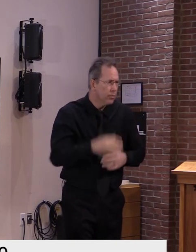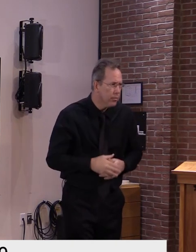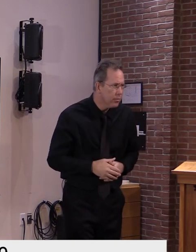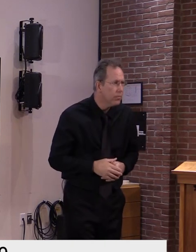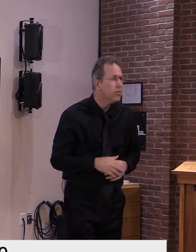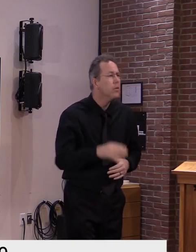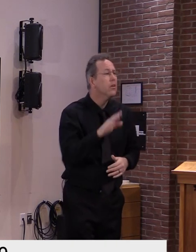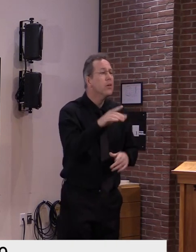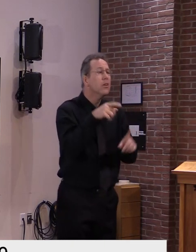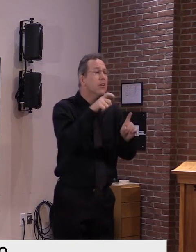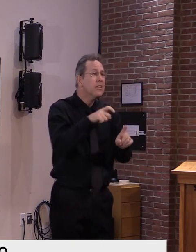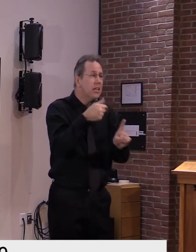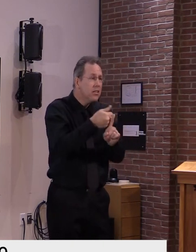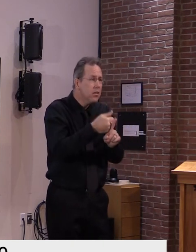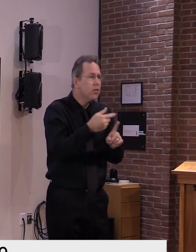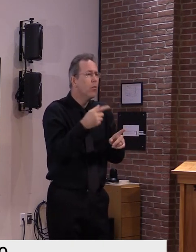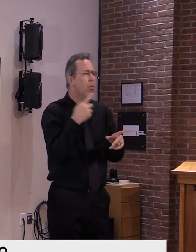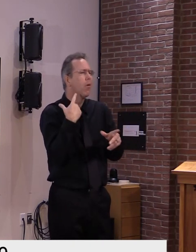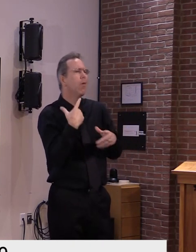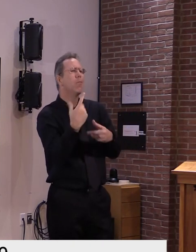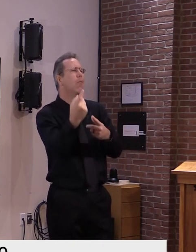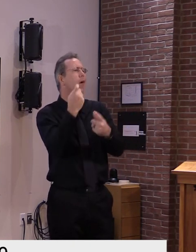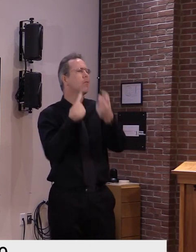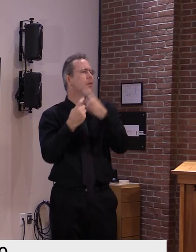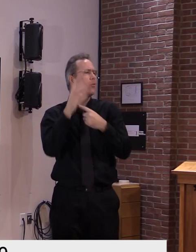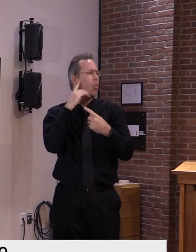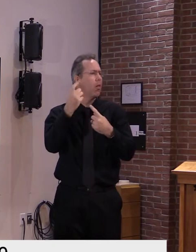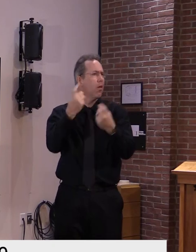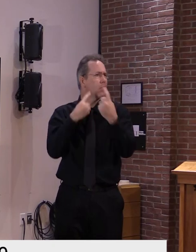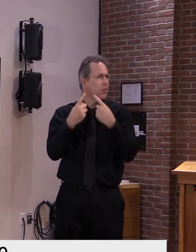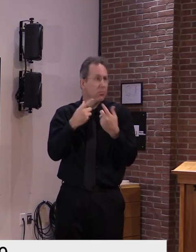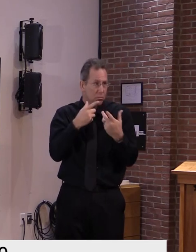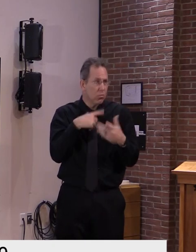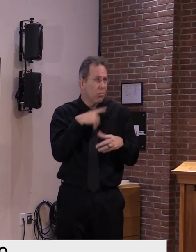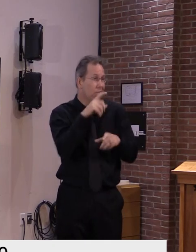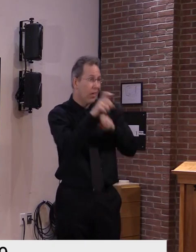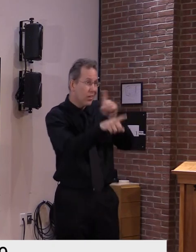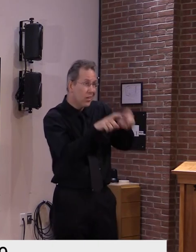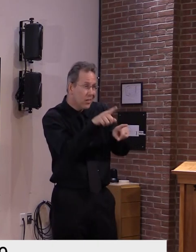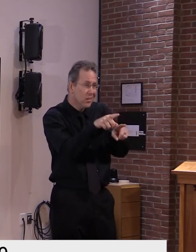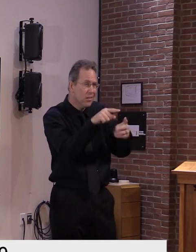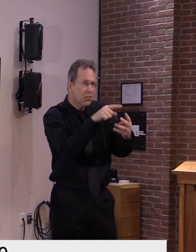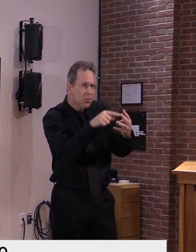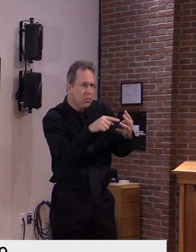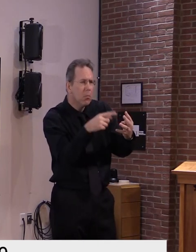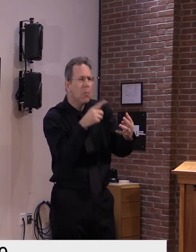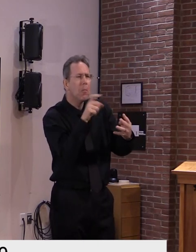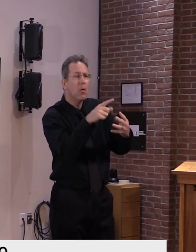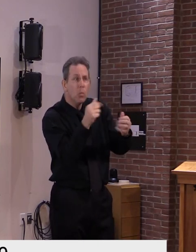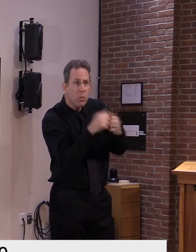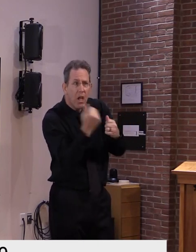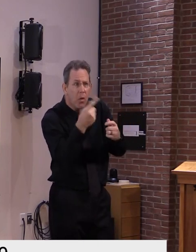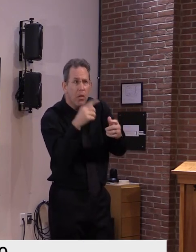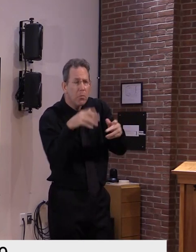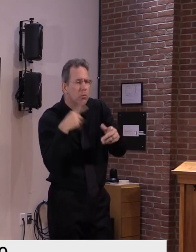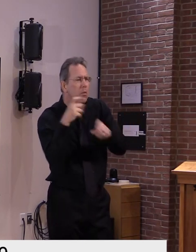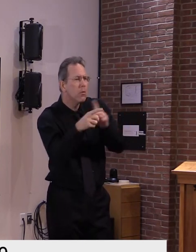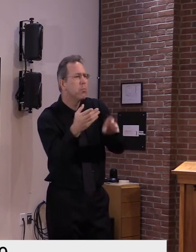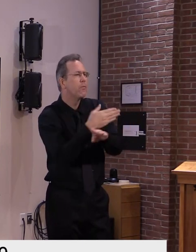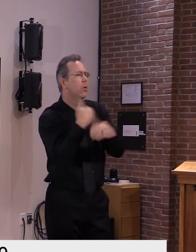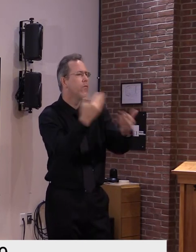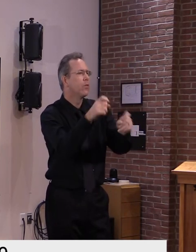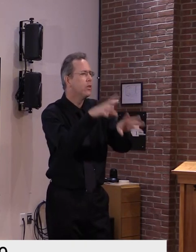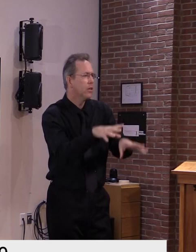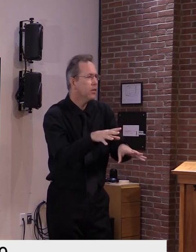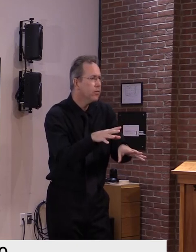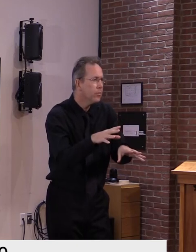they know where they are at least that day. So that's our goal, and we've increased the testing capacity